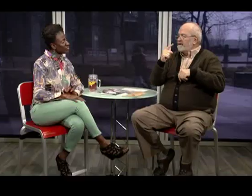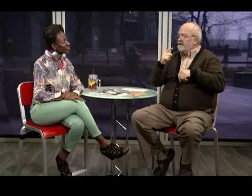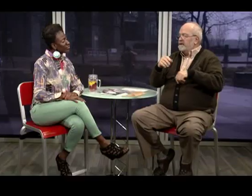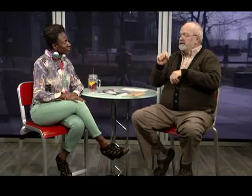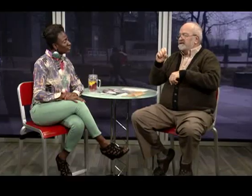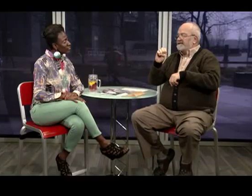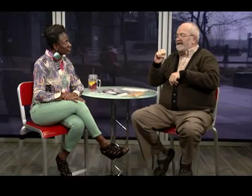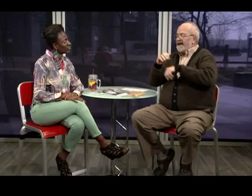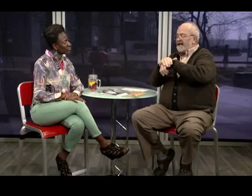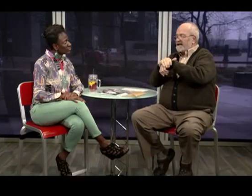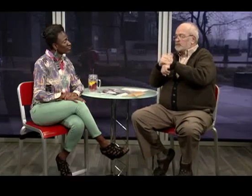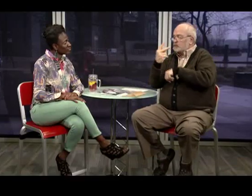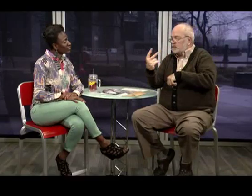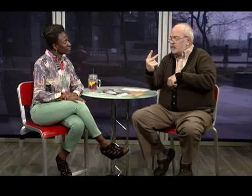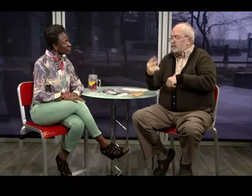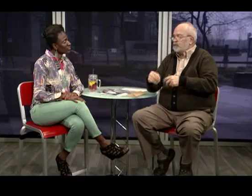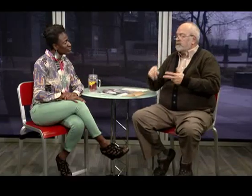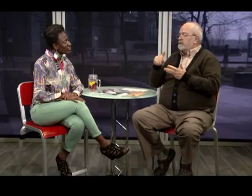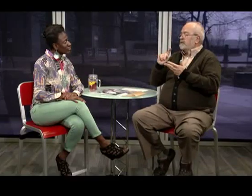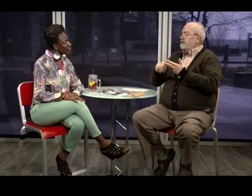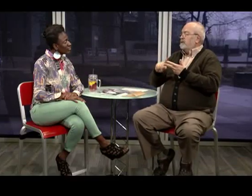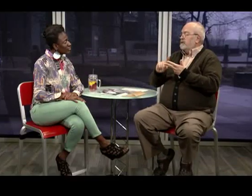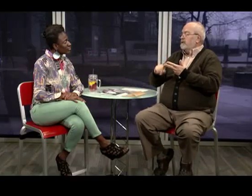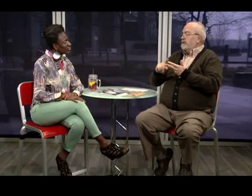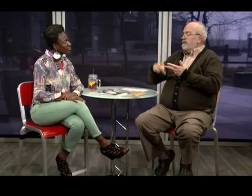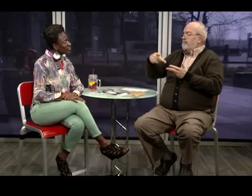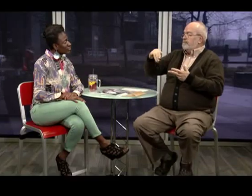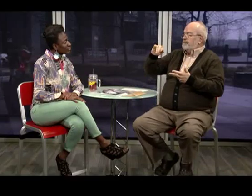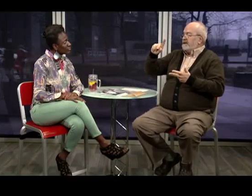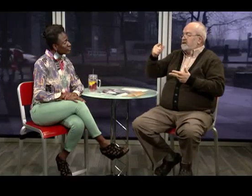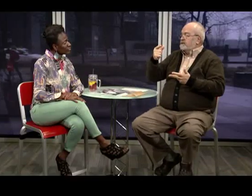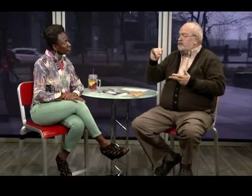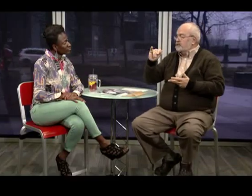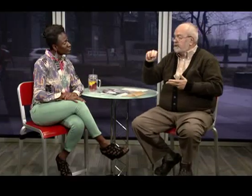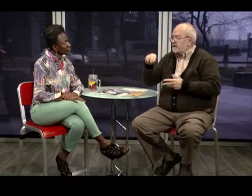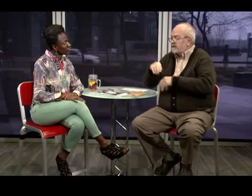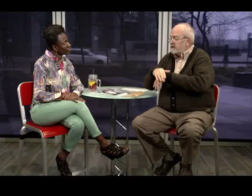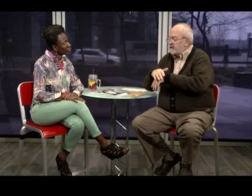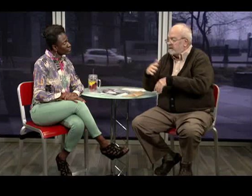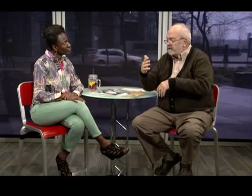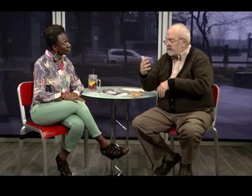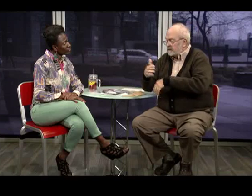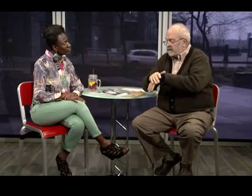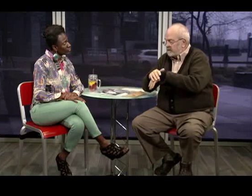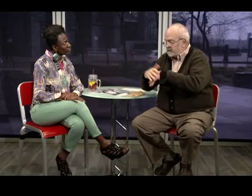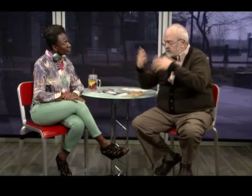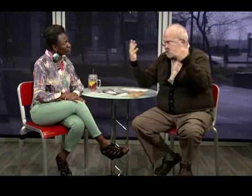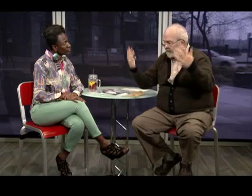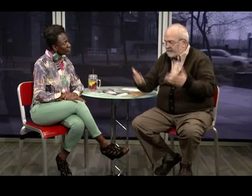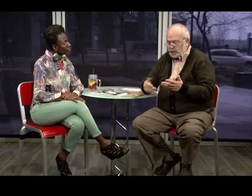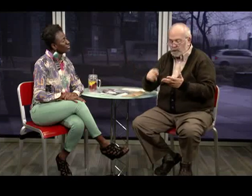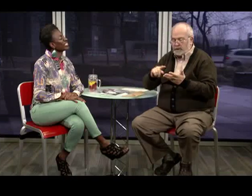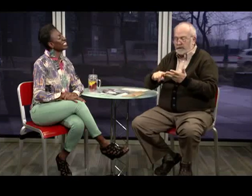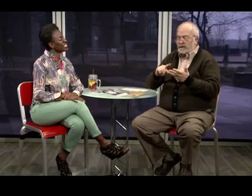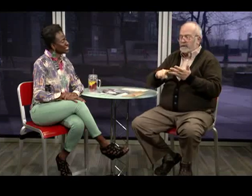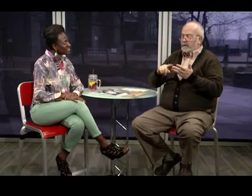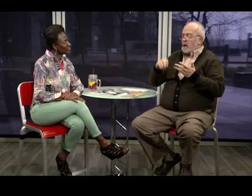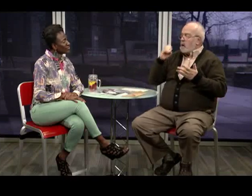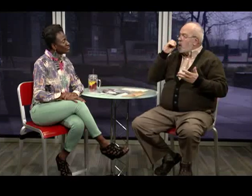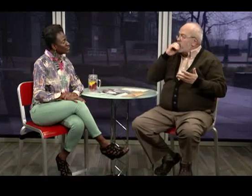English 1, Signing Exact English 2. There was Pidgin English, or whatever